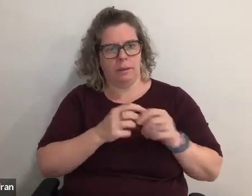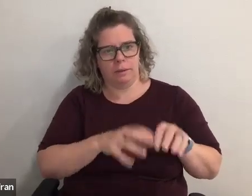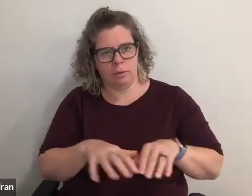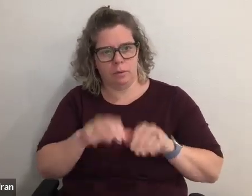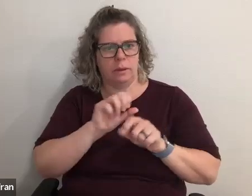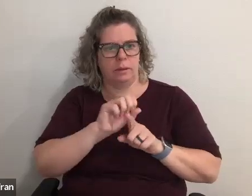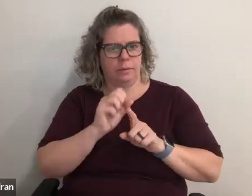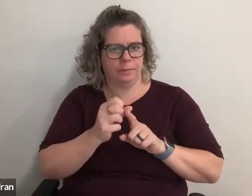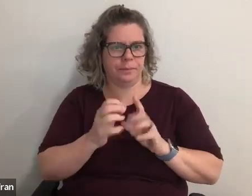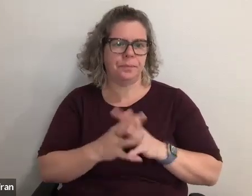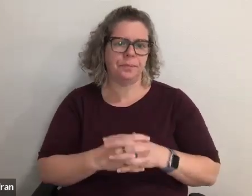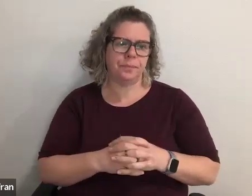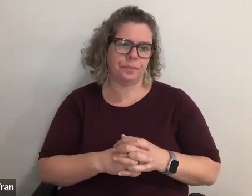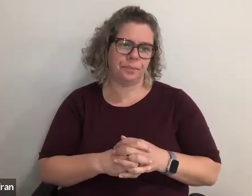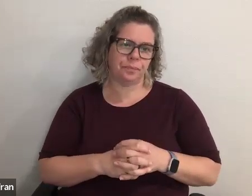slide.